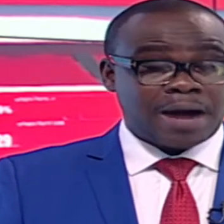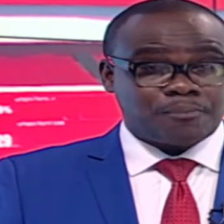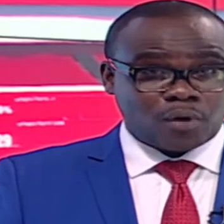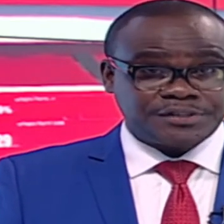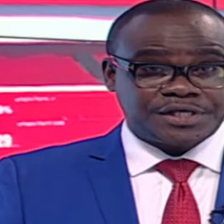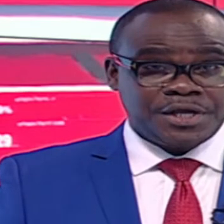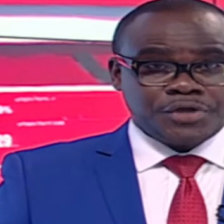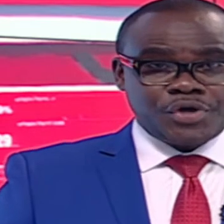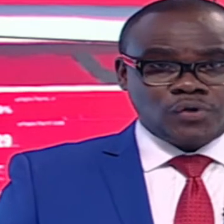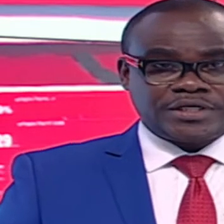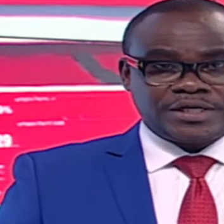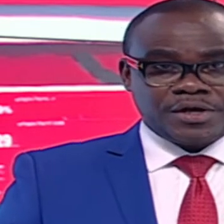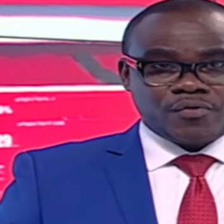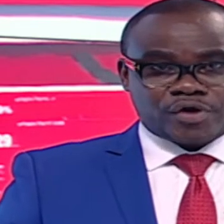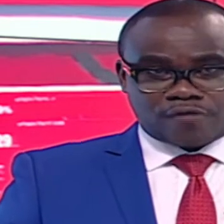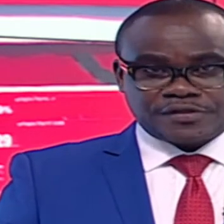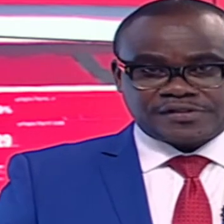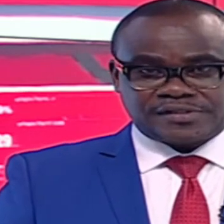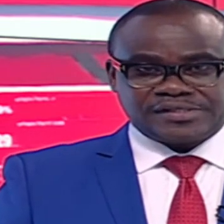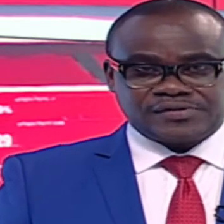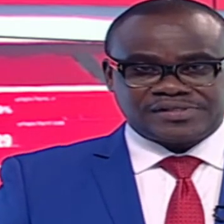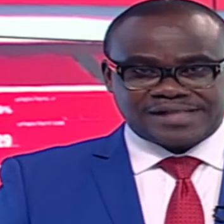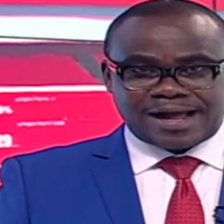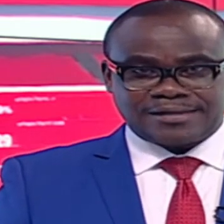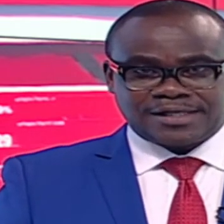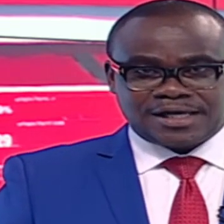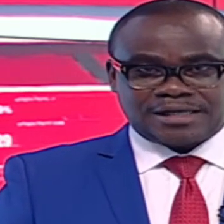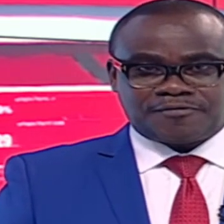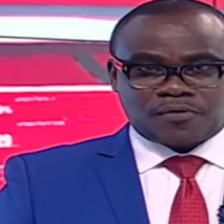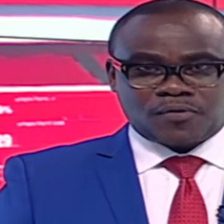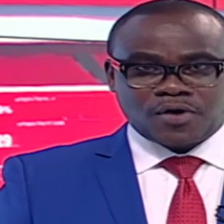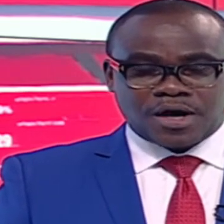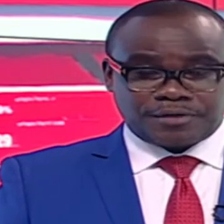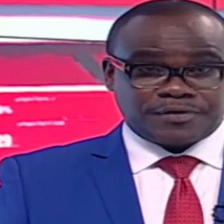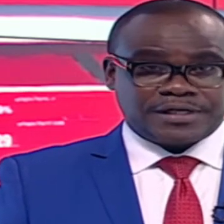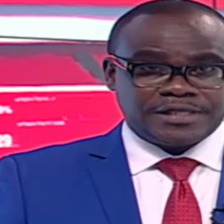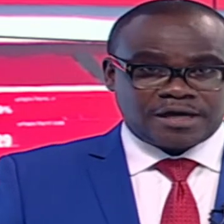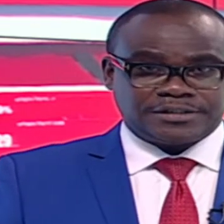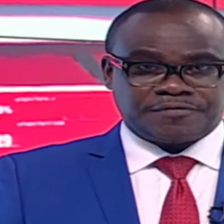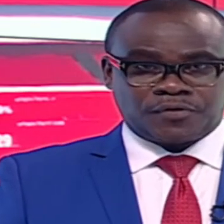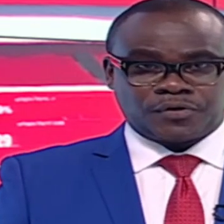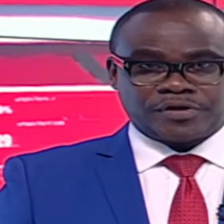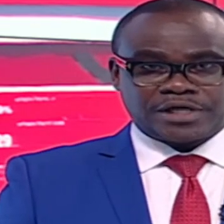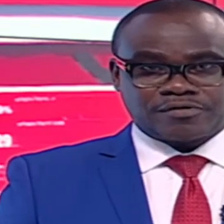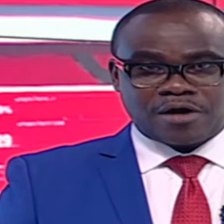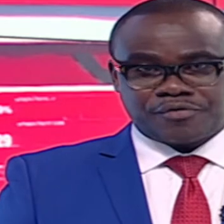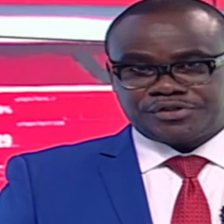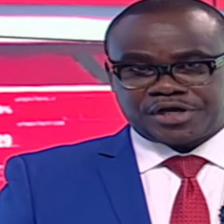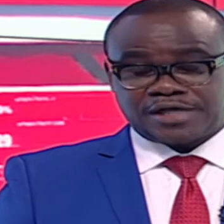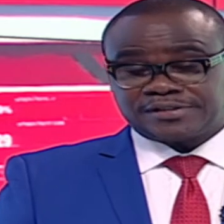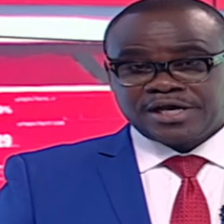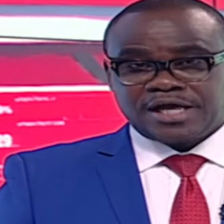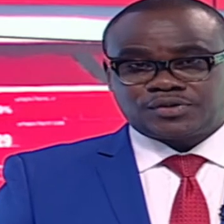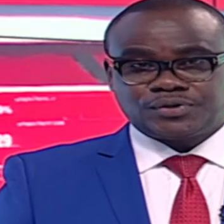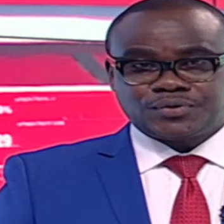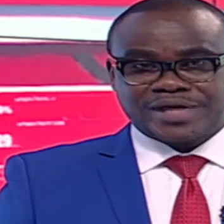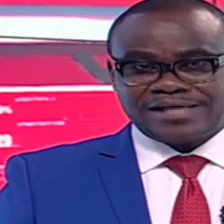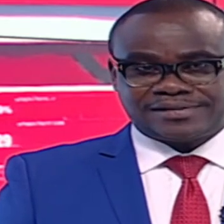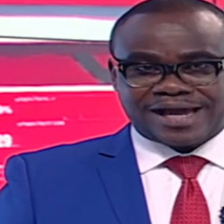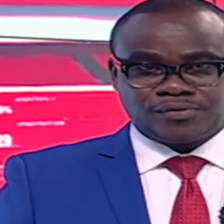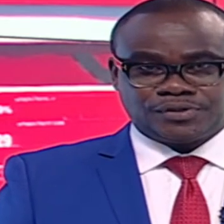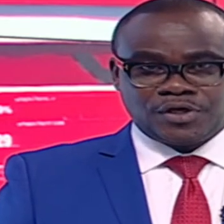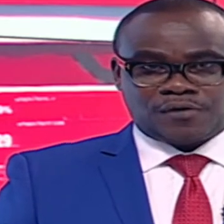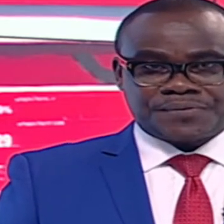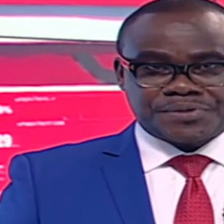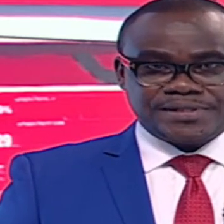Kuma Abuaji, noted recoveries still stand at 494. The Greater Accra region has a total